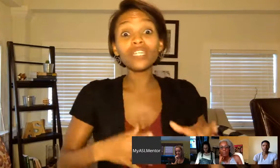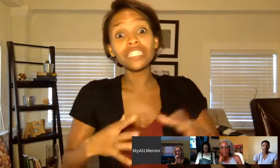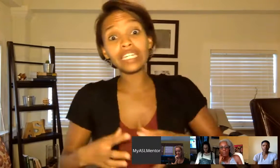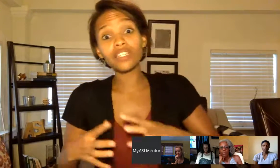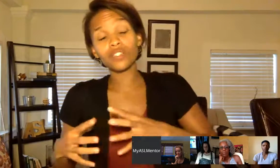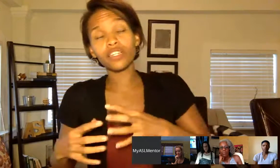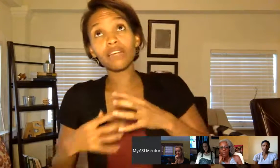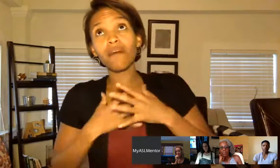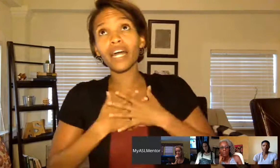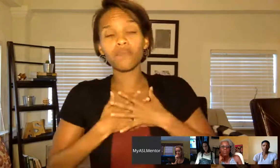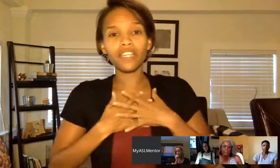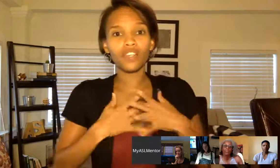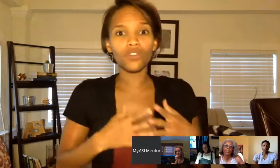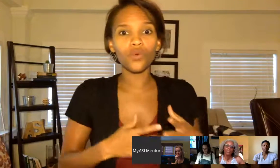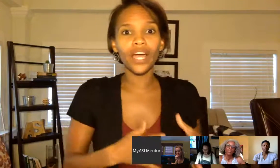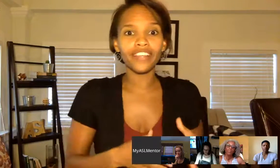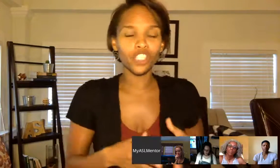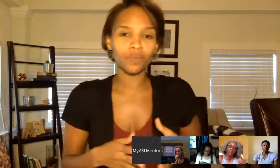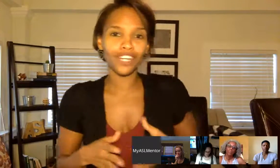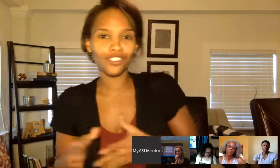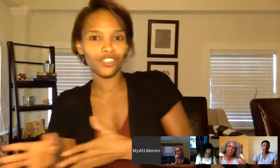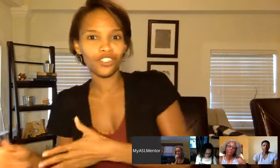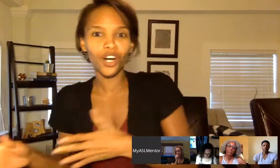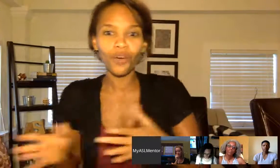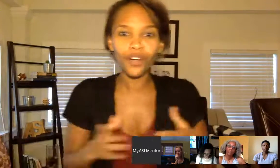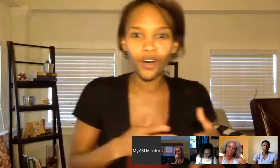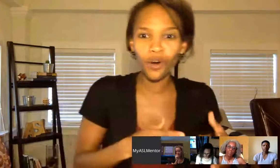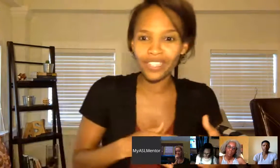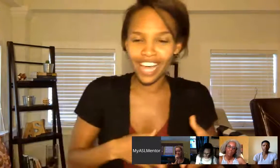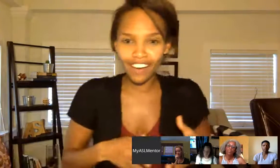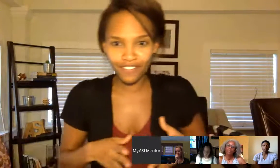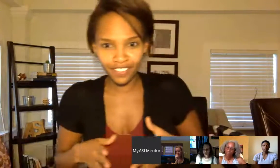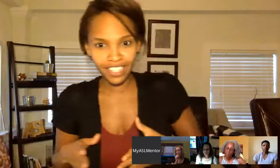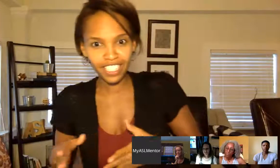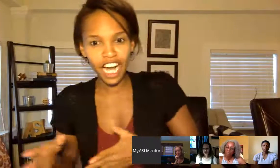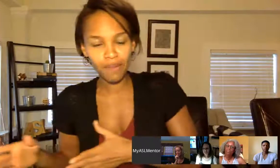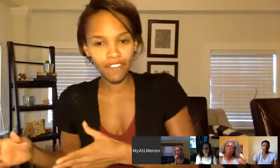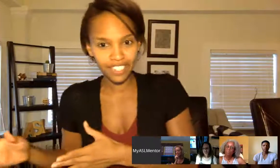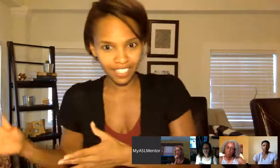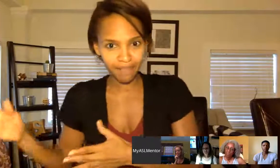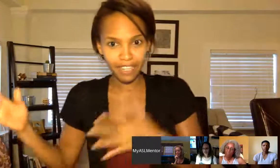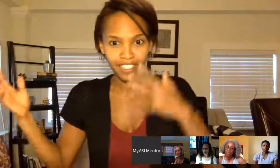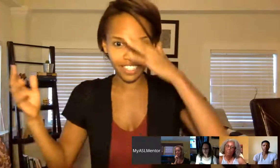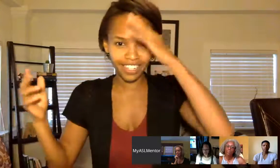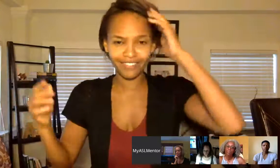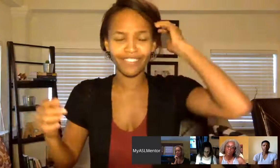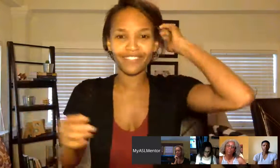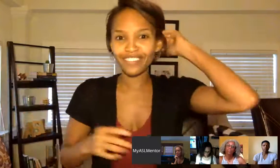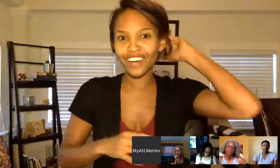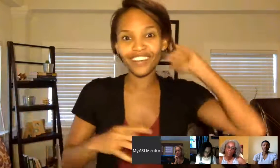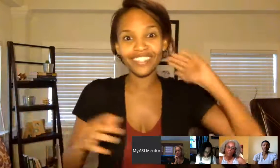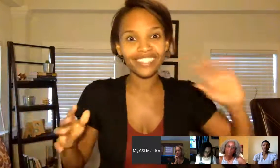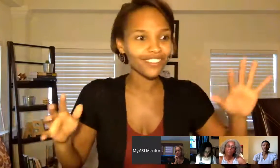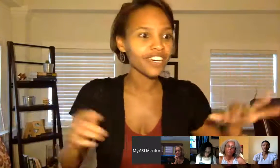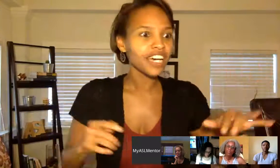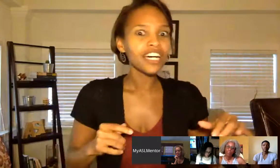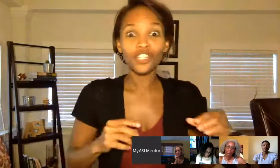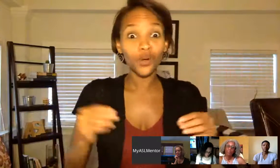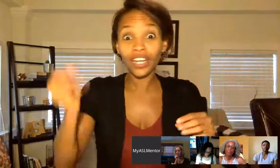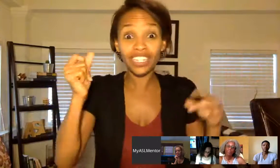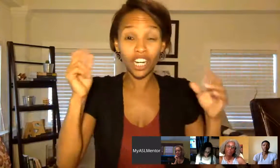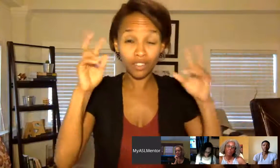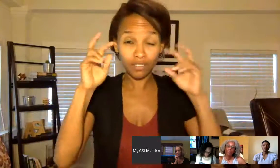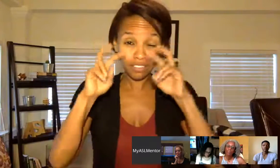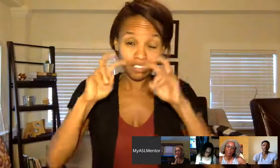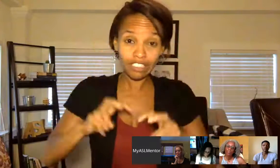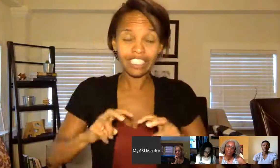that really is, in my opinion, the way the interpretation should go. We don't always have the time, obviously, mentally, we rarely do, to